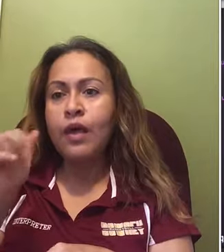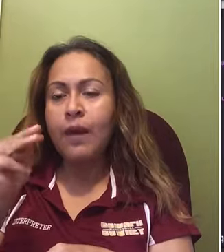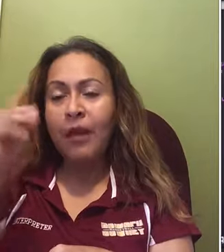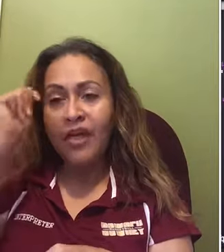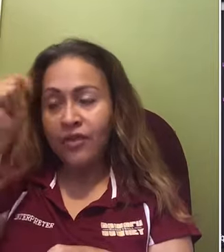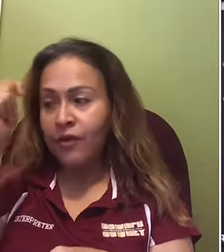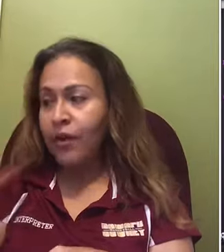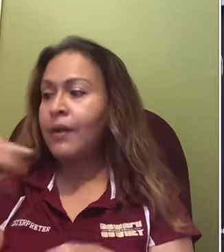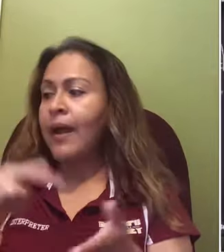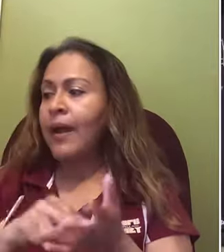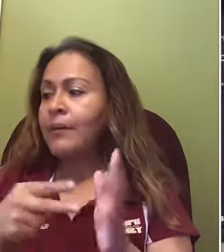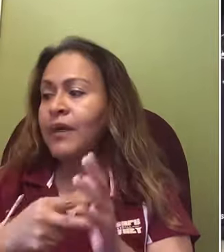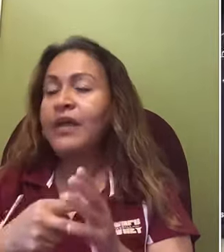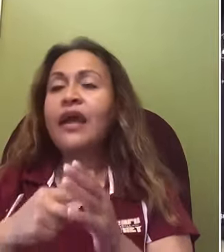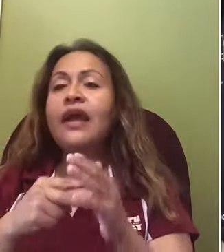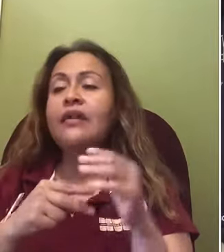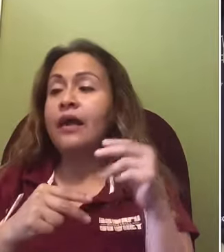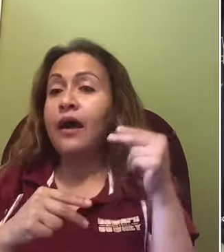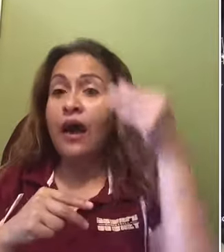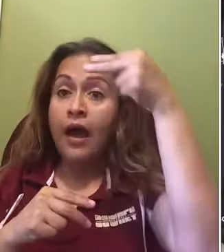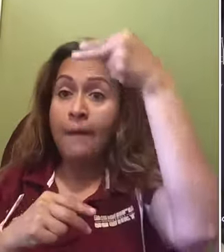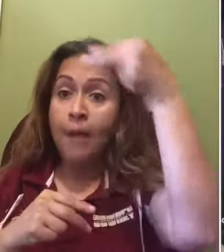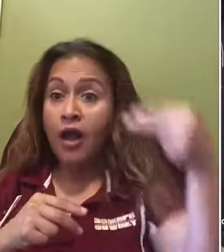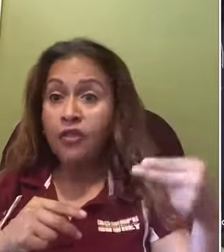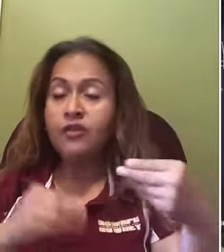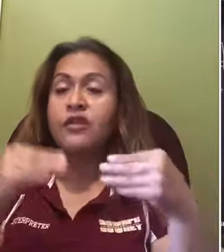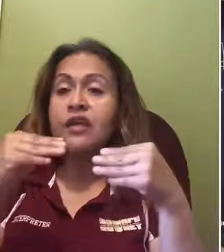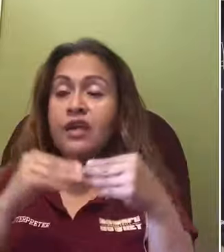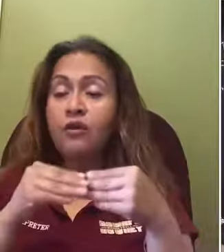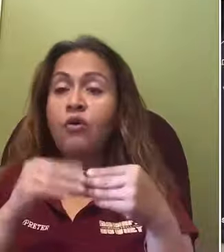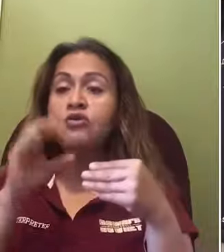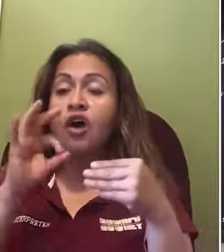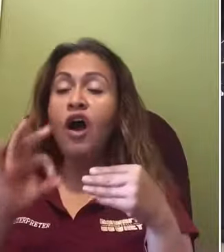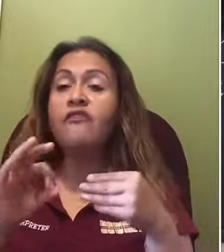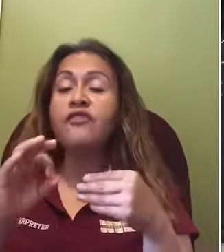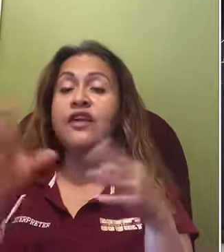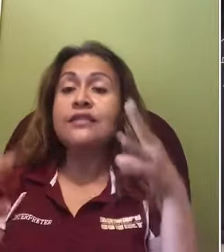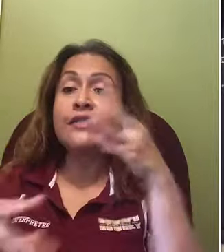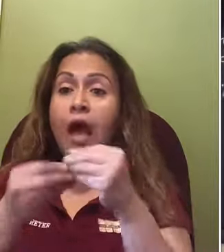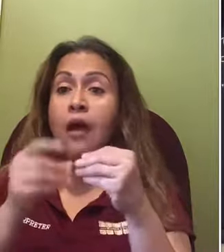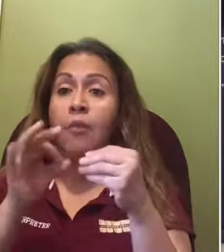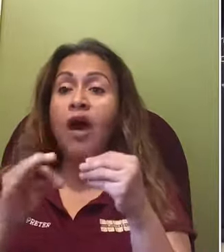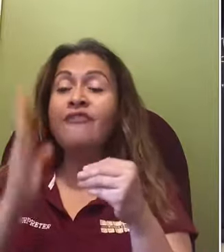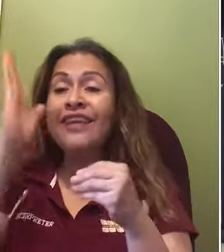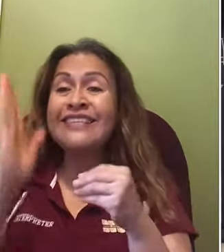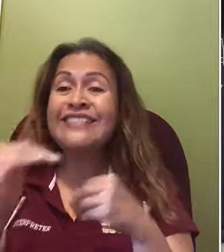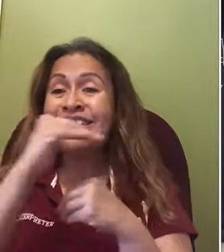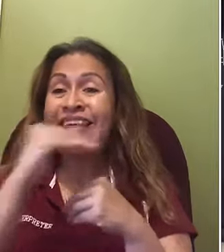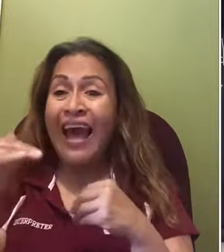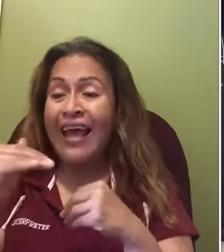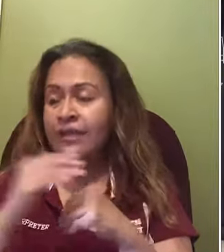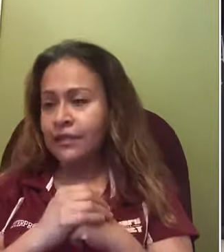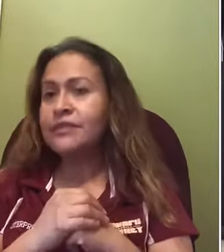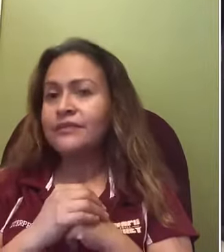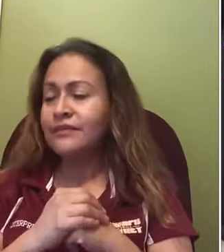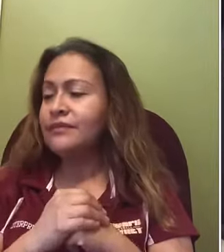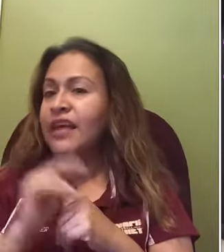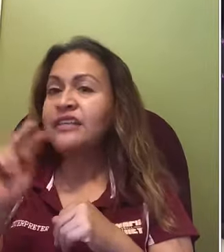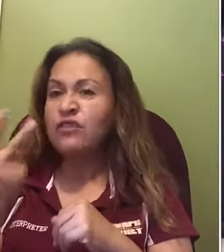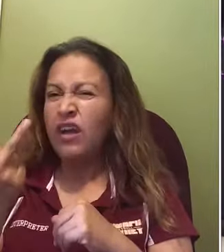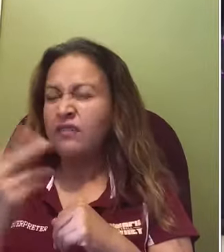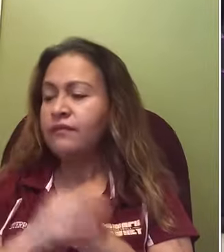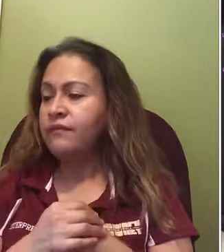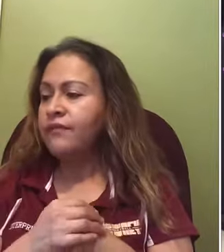the square of each of the sum of the squares of the other two sides. H squared is equal to 7 squared plus 4 squared. So this